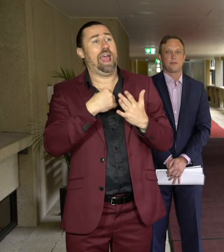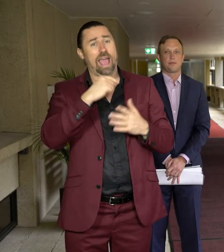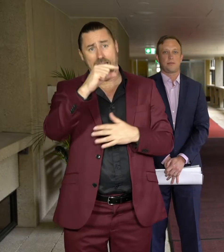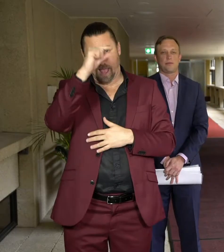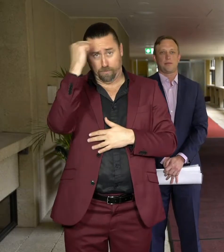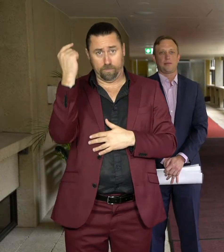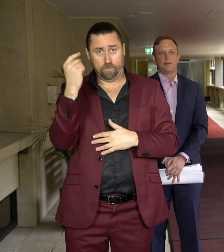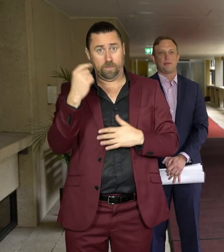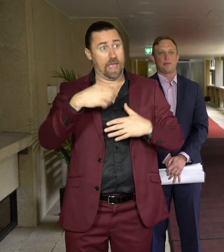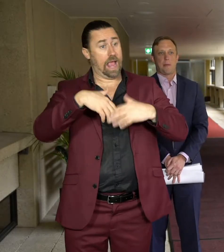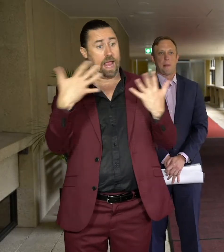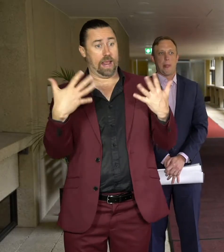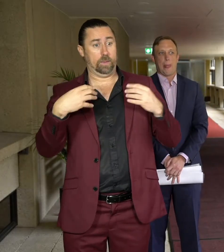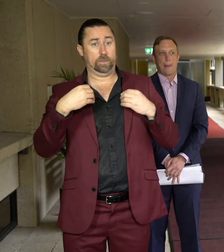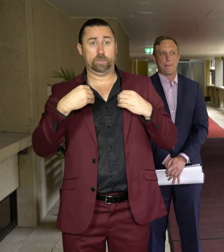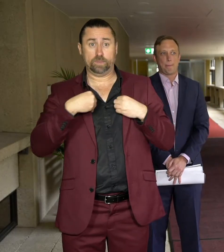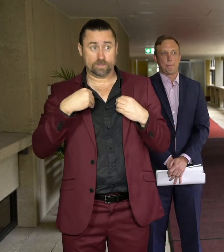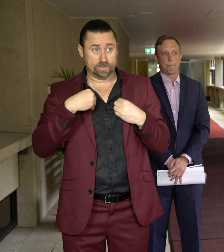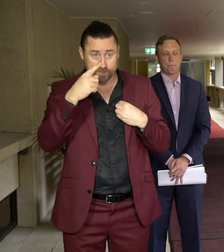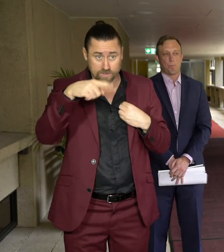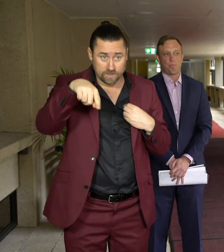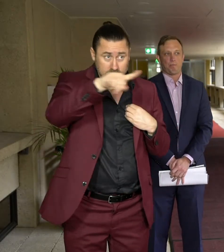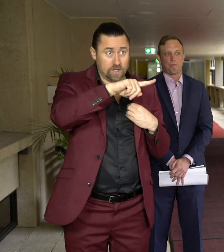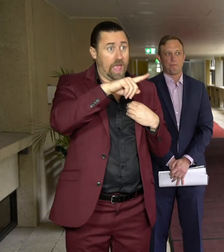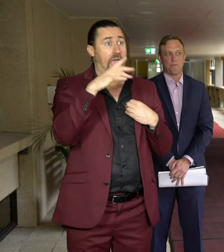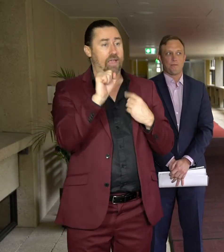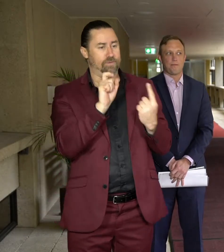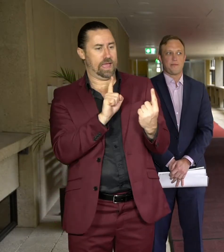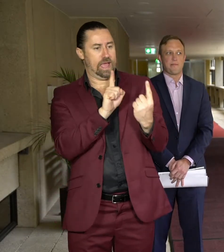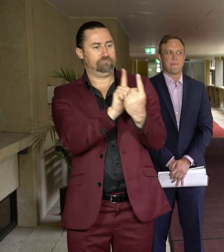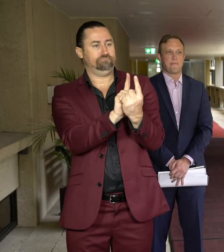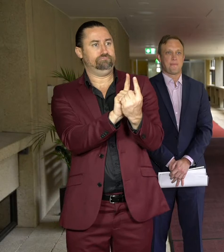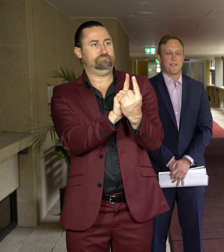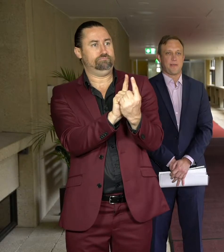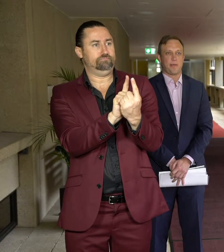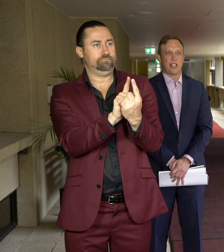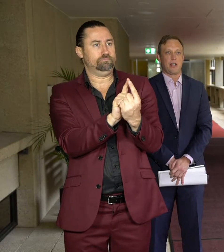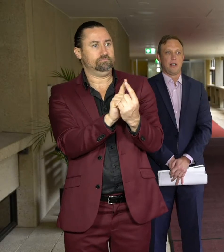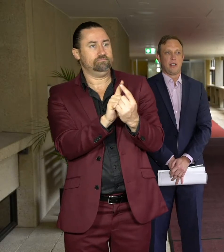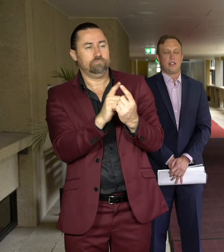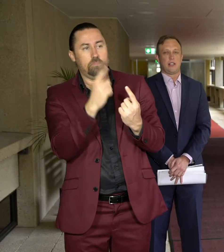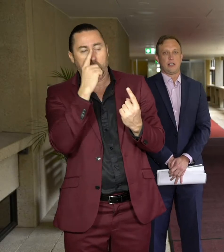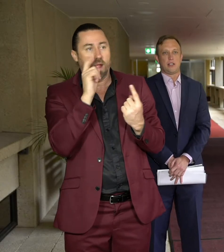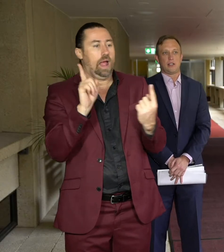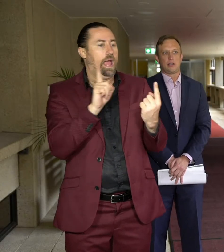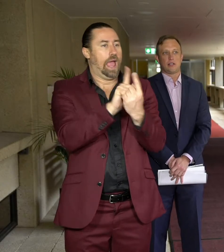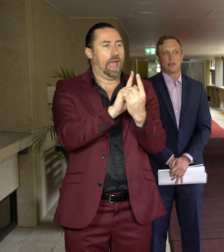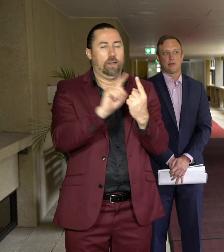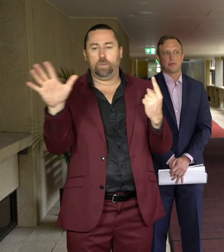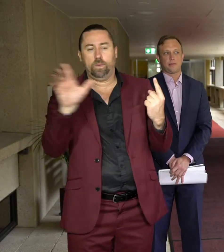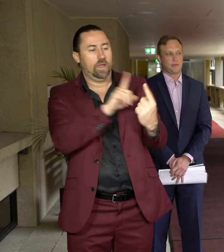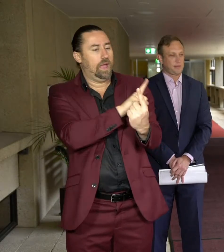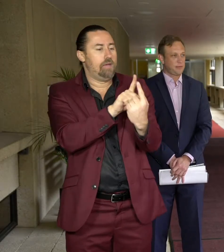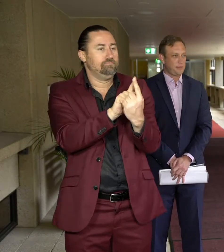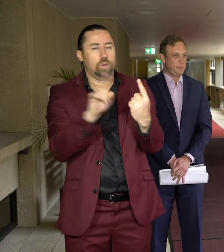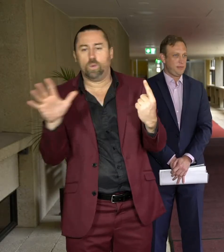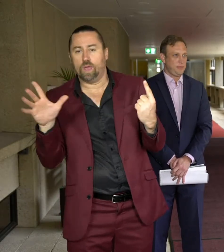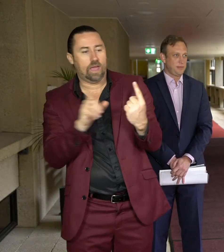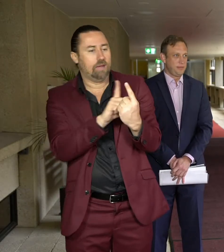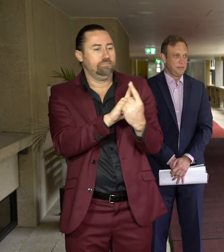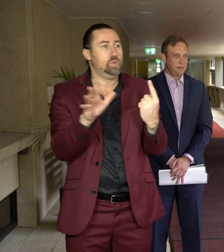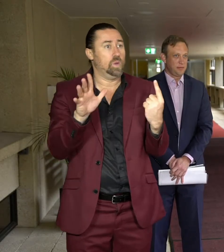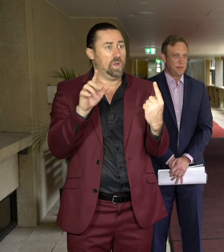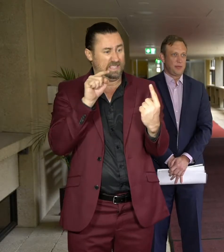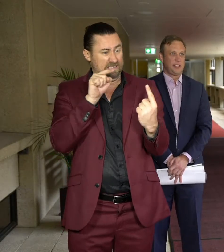any business that has face-to-face contact with the community, with the public. We need you